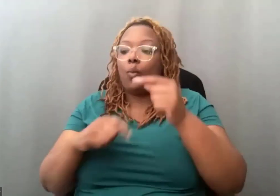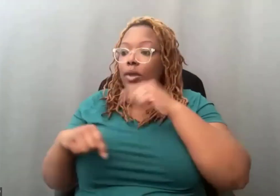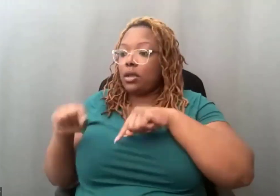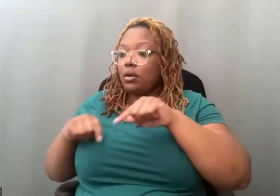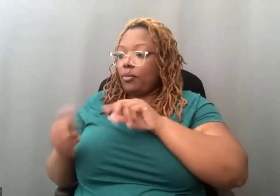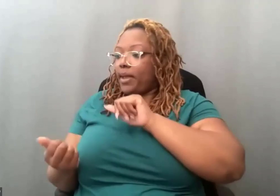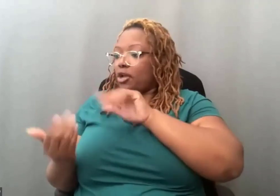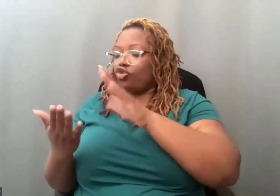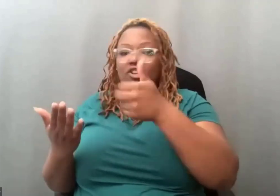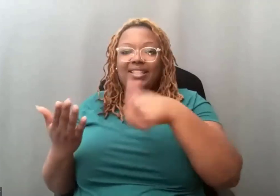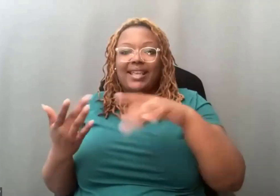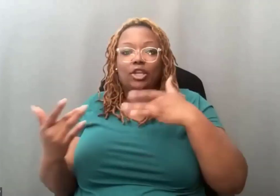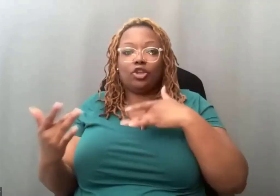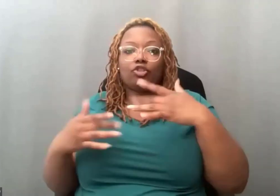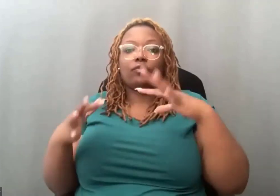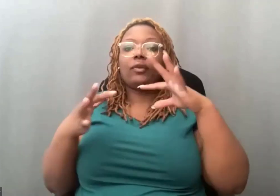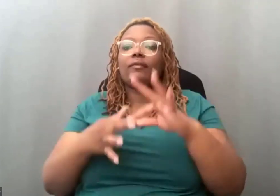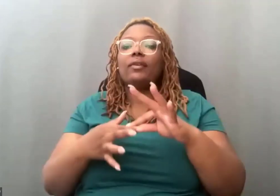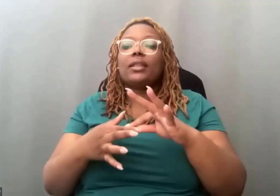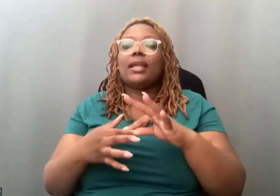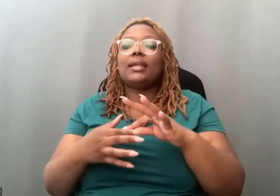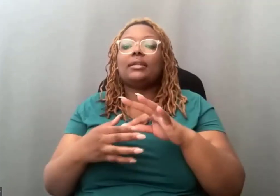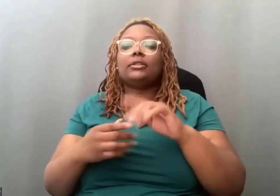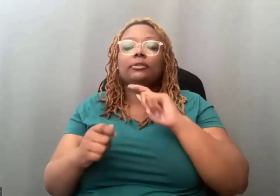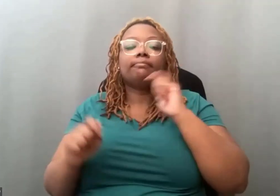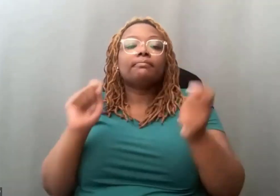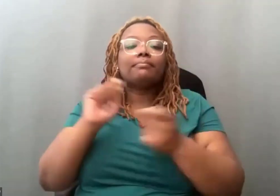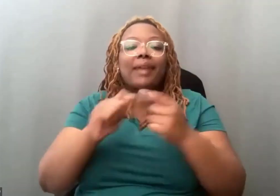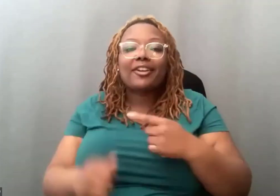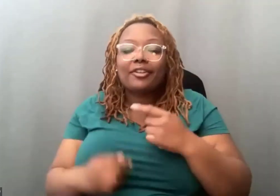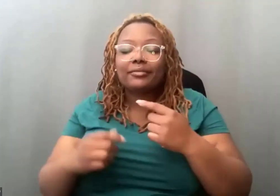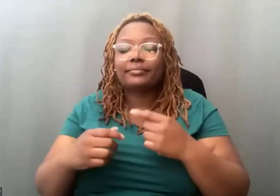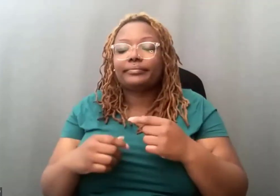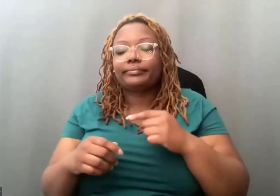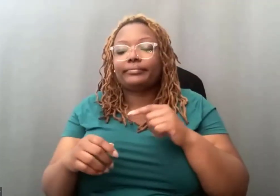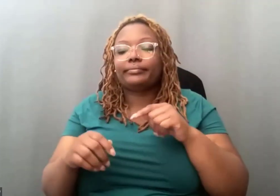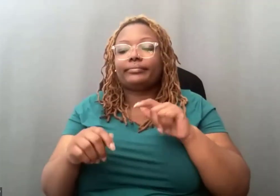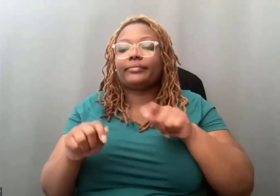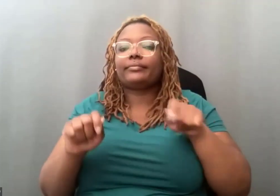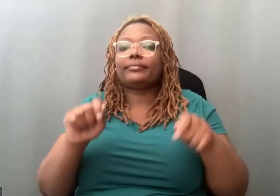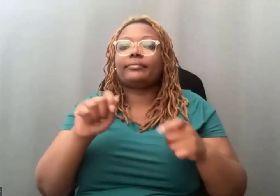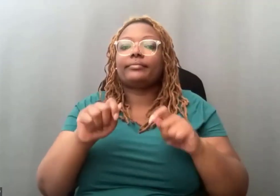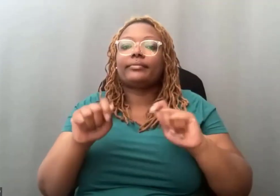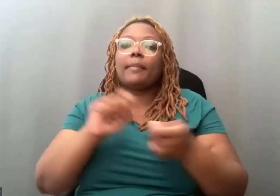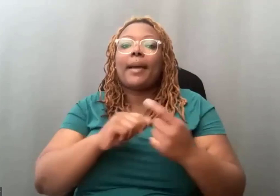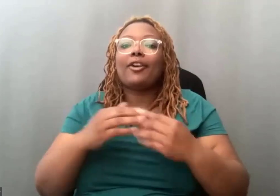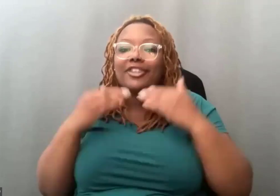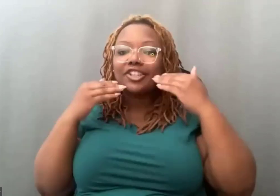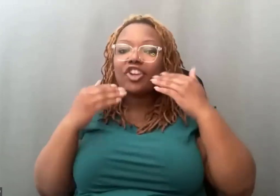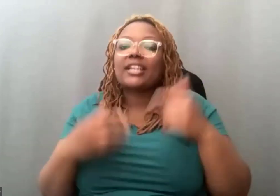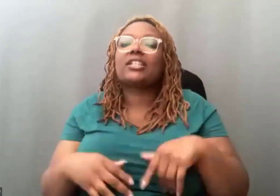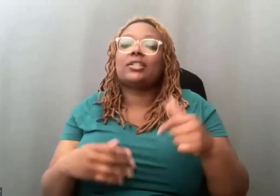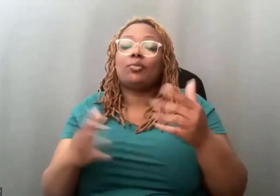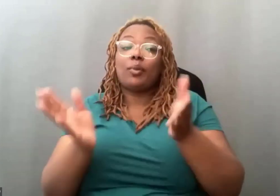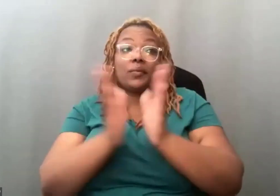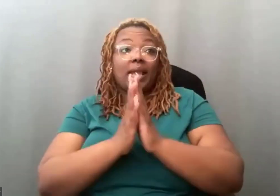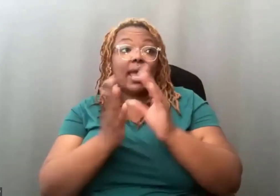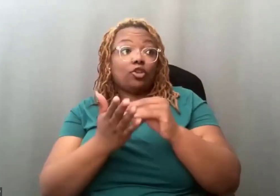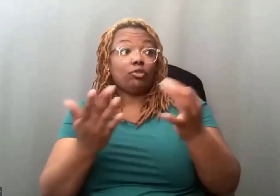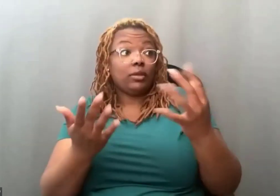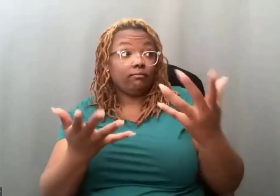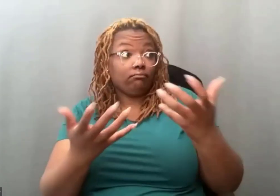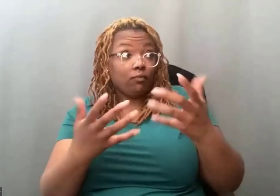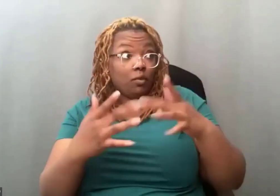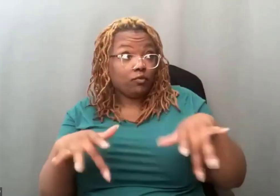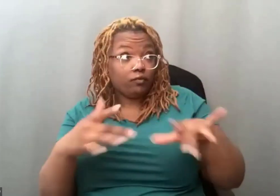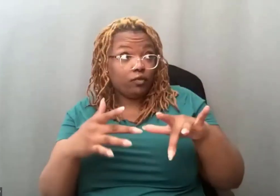address any concerns, particularly around microaggressions. But asking students if they want to record so that they've got a